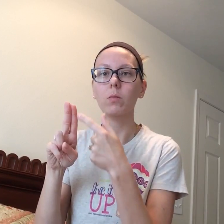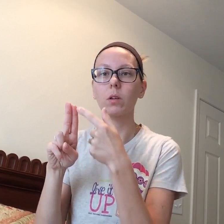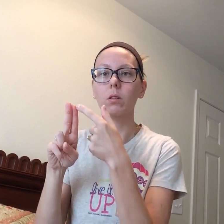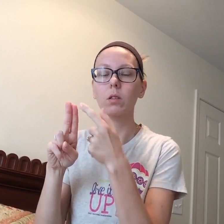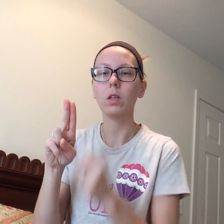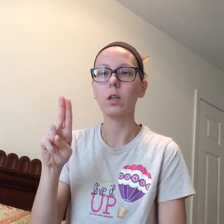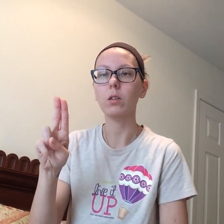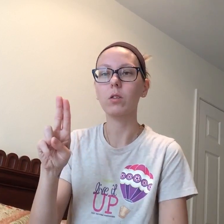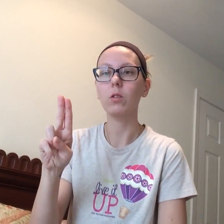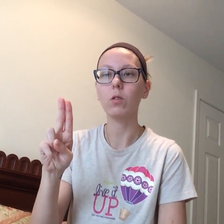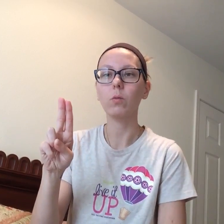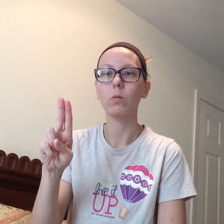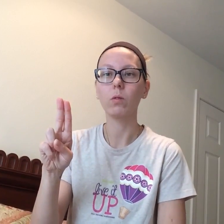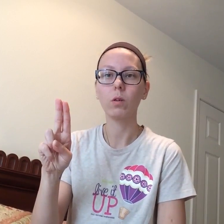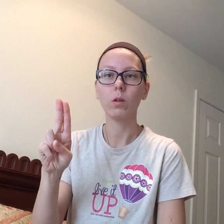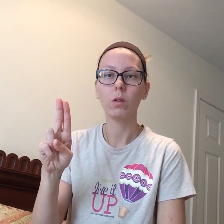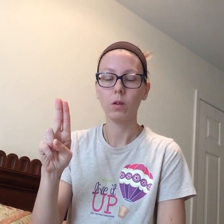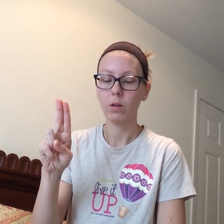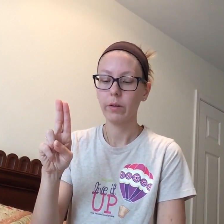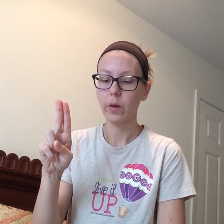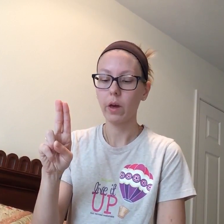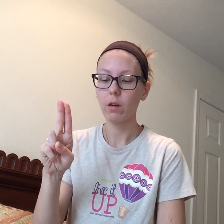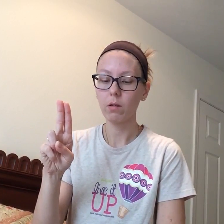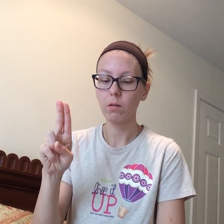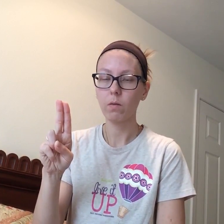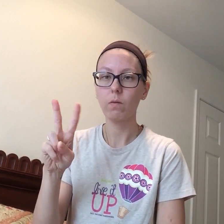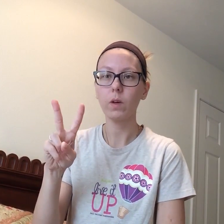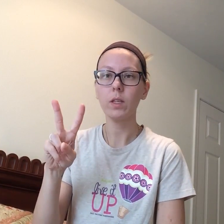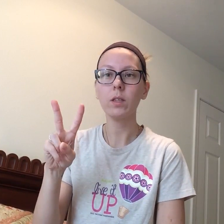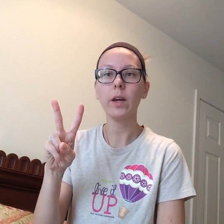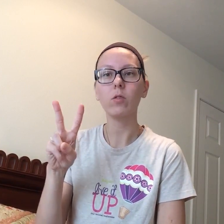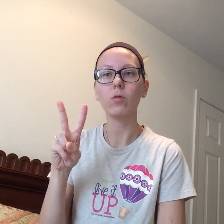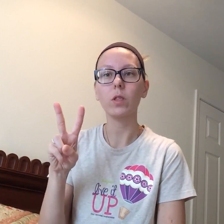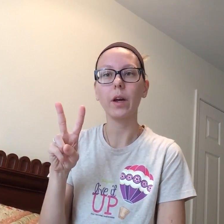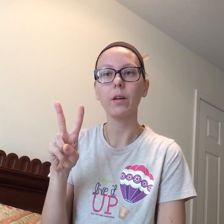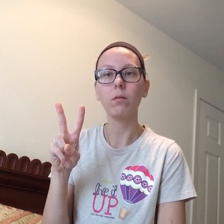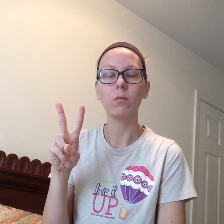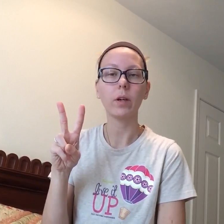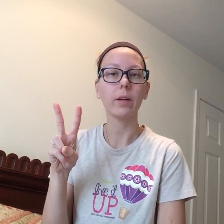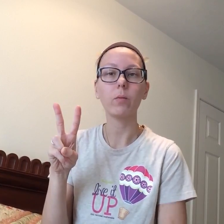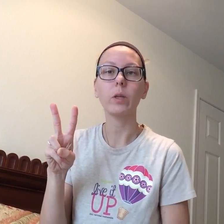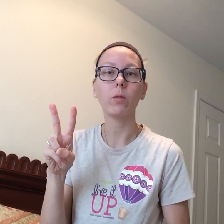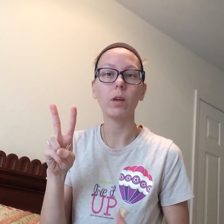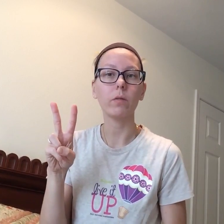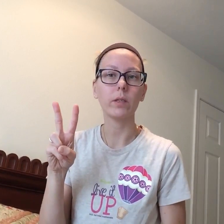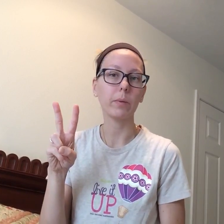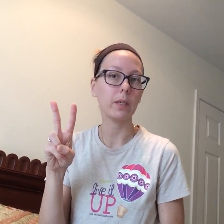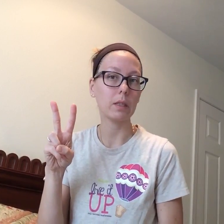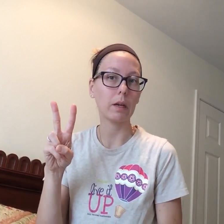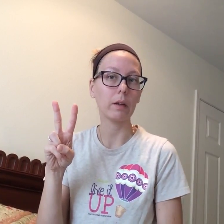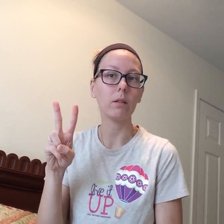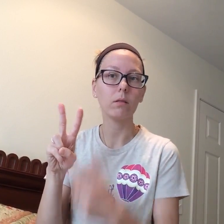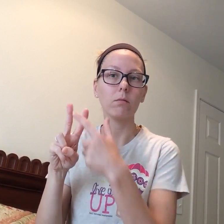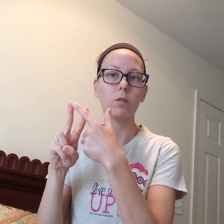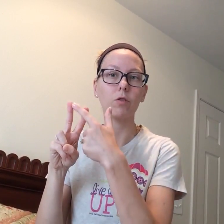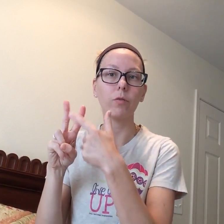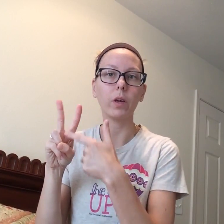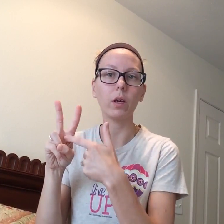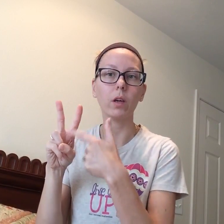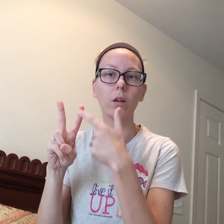what it looks like. It's a U. Okay? V is a natural sign, kind of what you think of as a peace sign. This is your V. Again, it